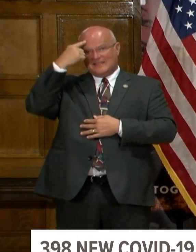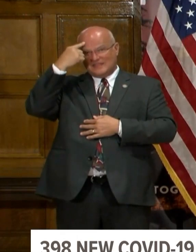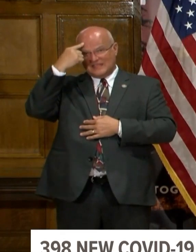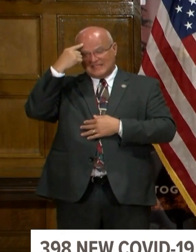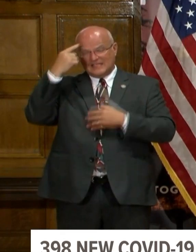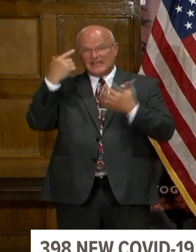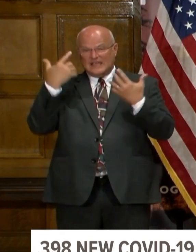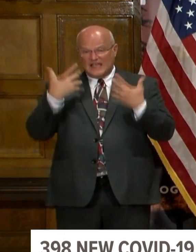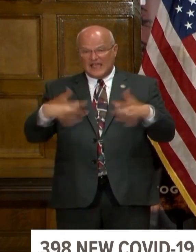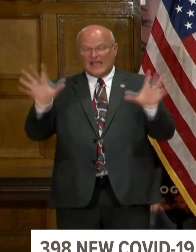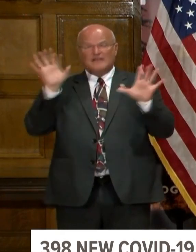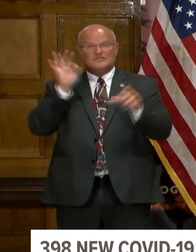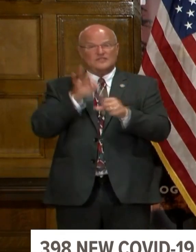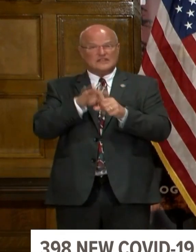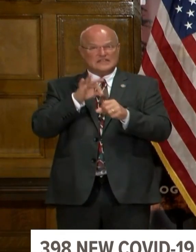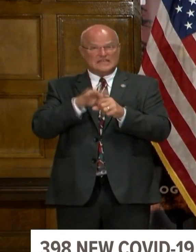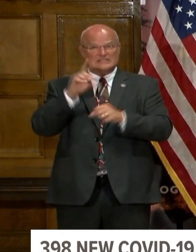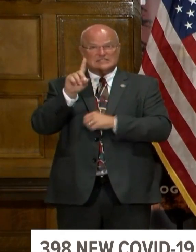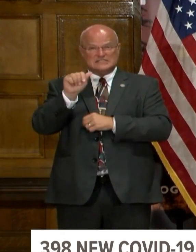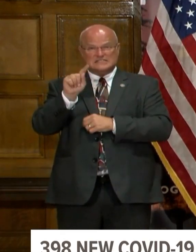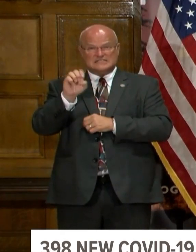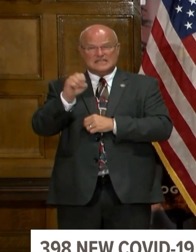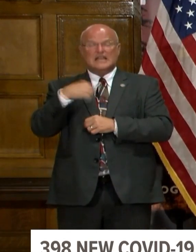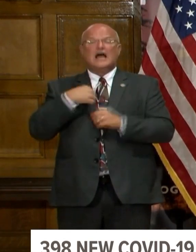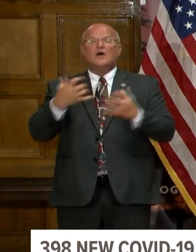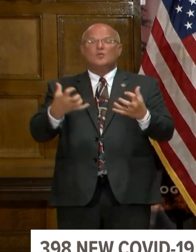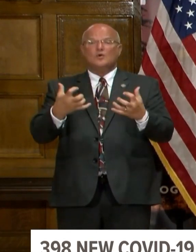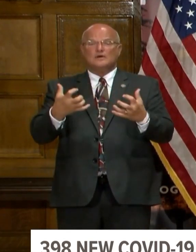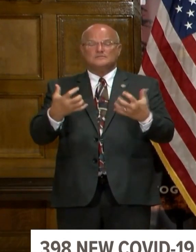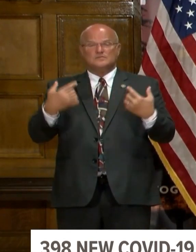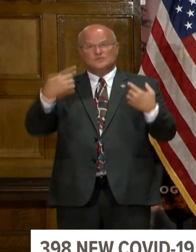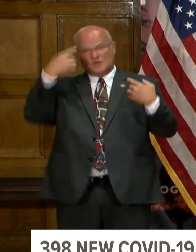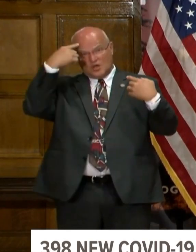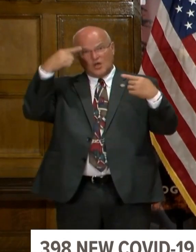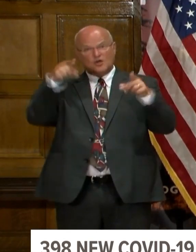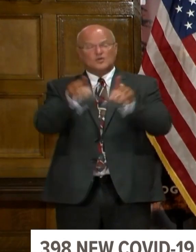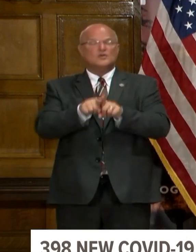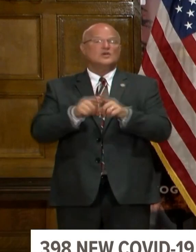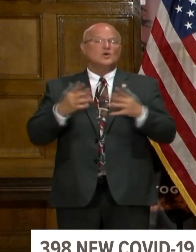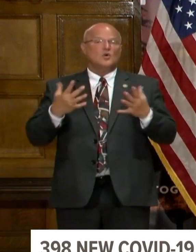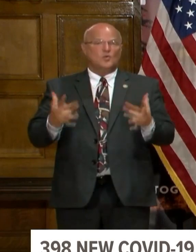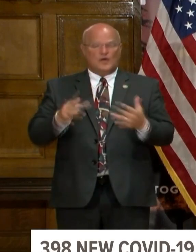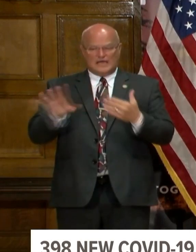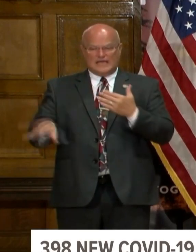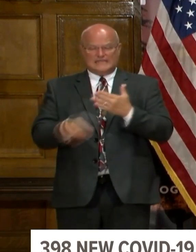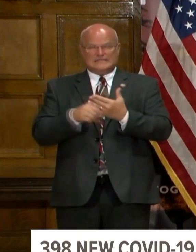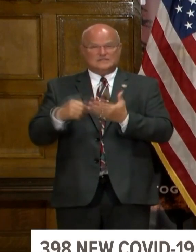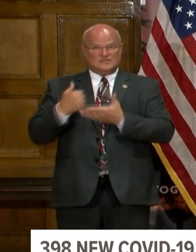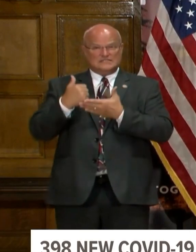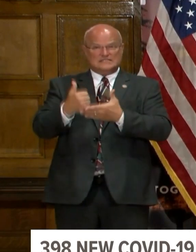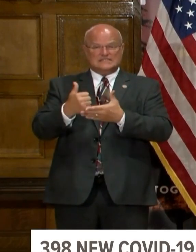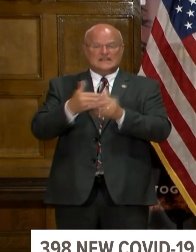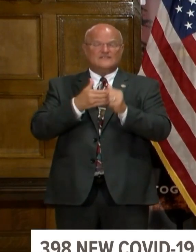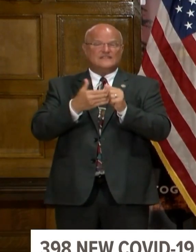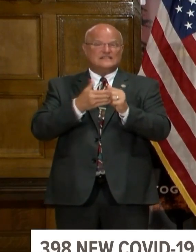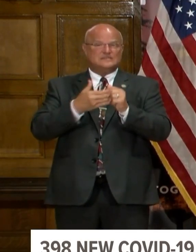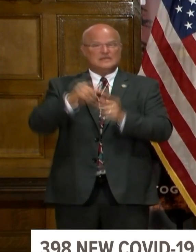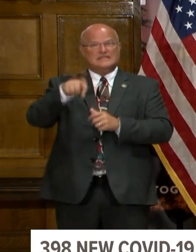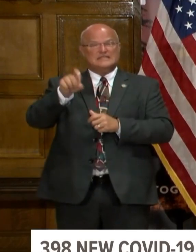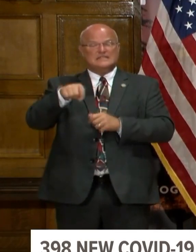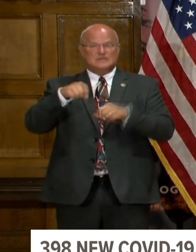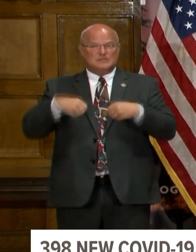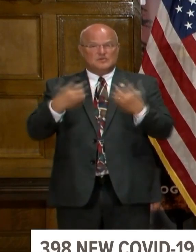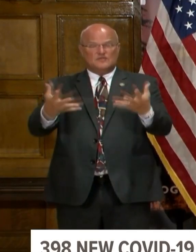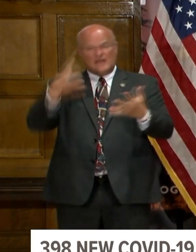the election date. I do want them to reach a deal. They need to, because there's additional assistance and flexibility that needs to